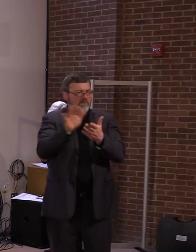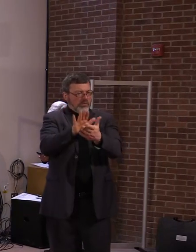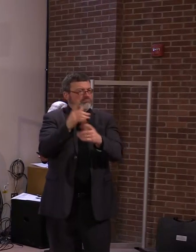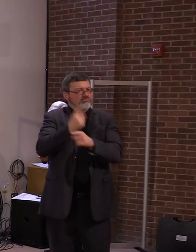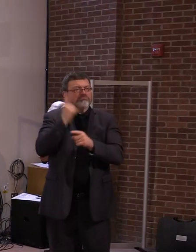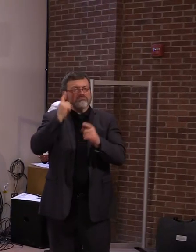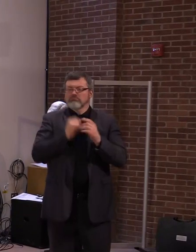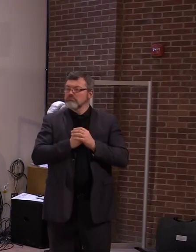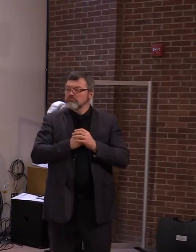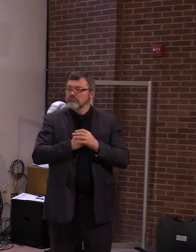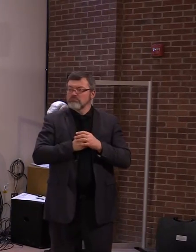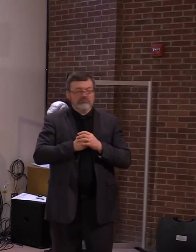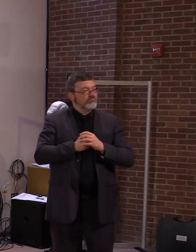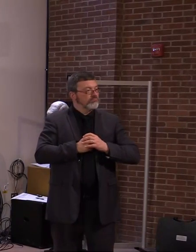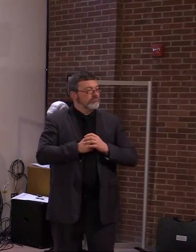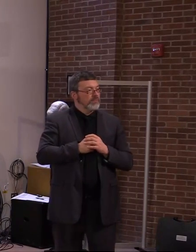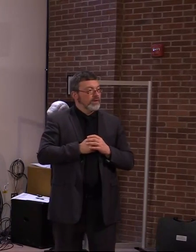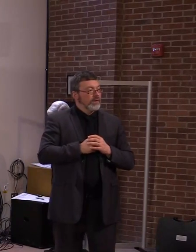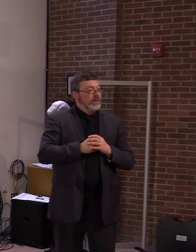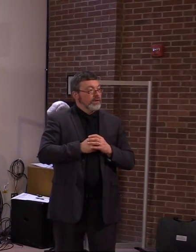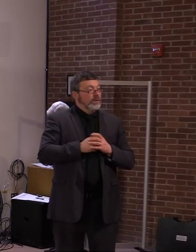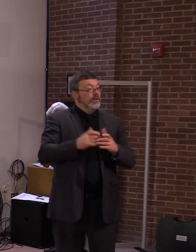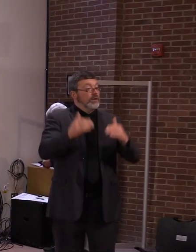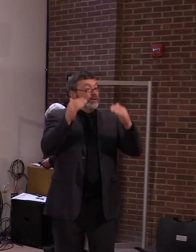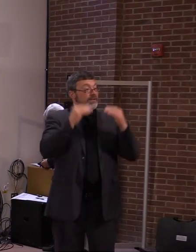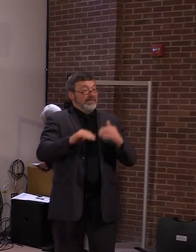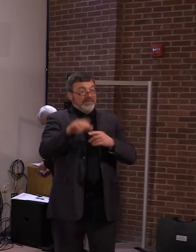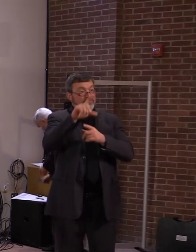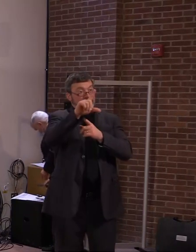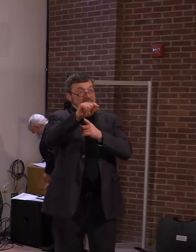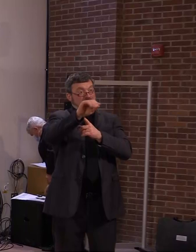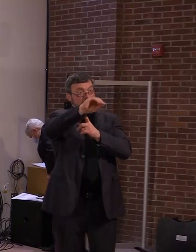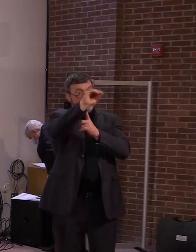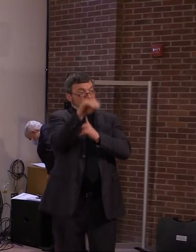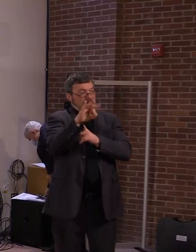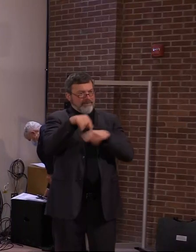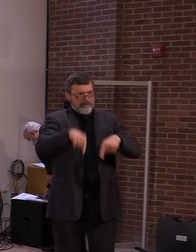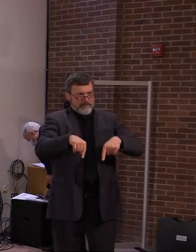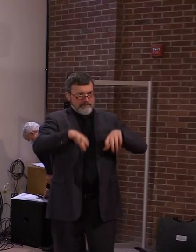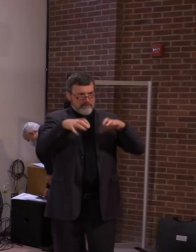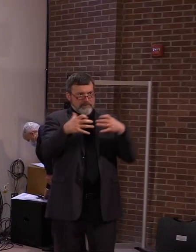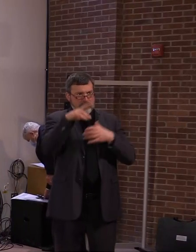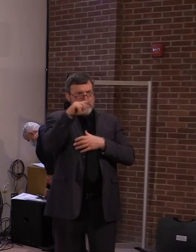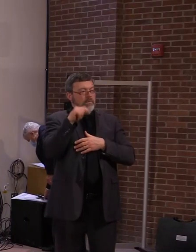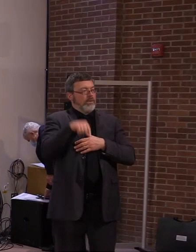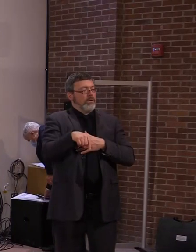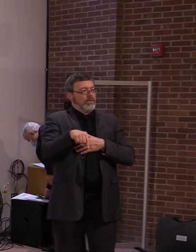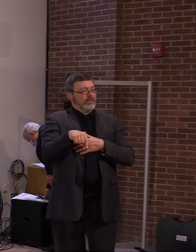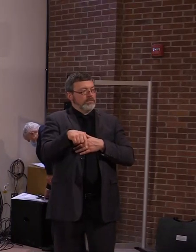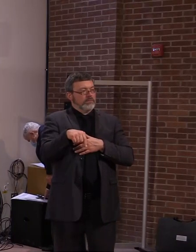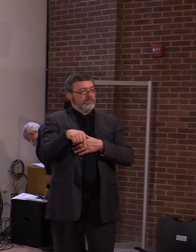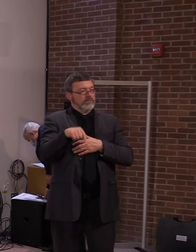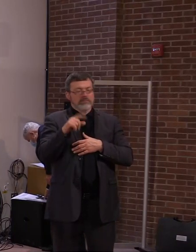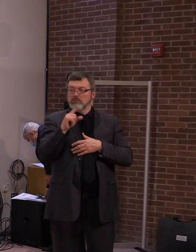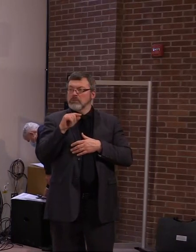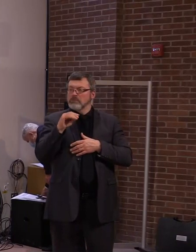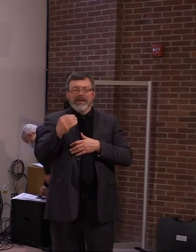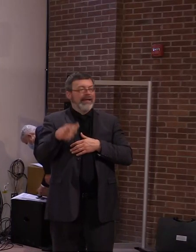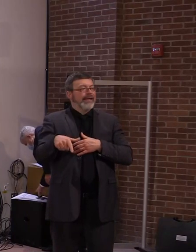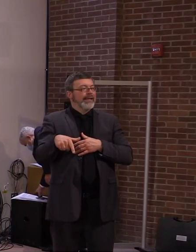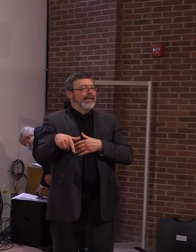again, 20% of the cases we're seeing when we talk about unvaccinated, it's not always amongst the those in the